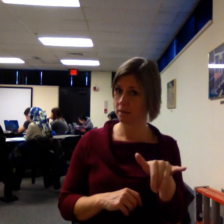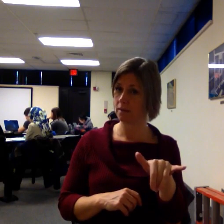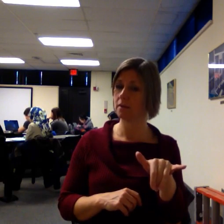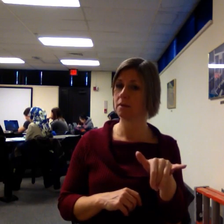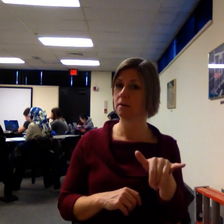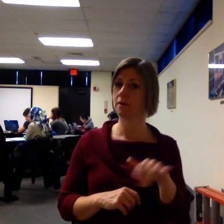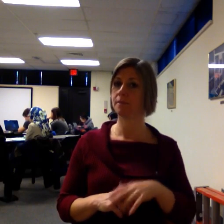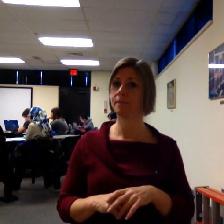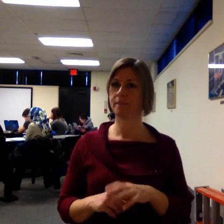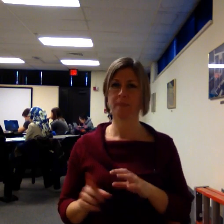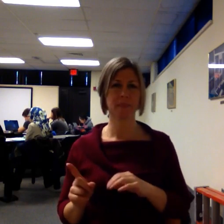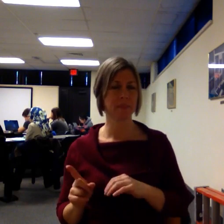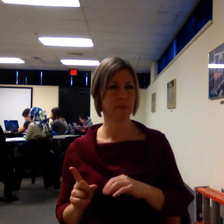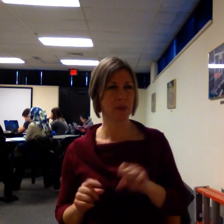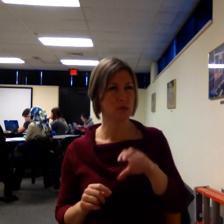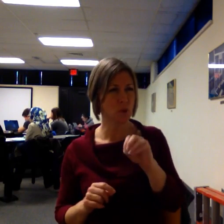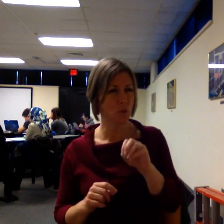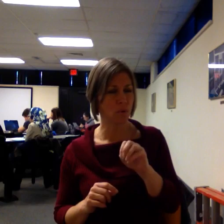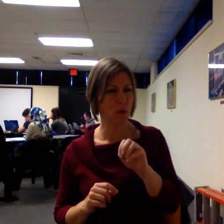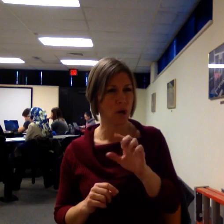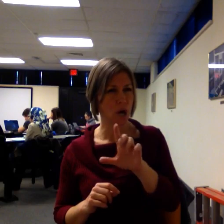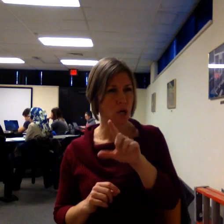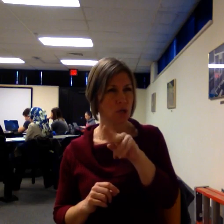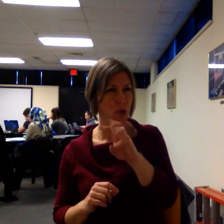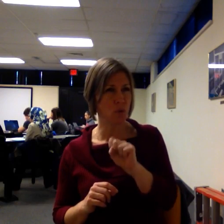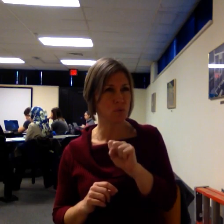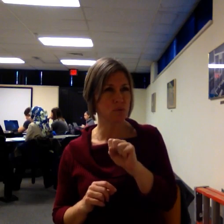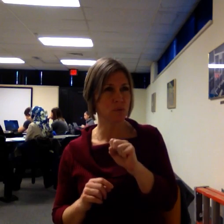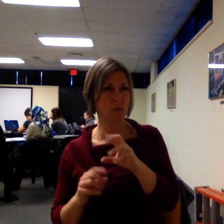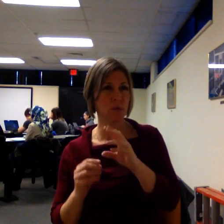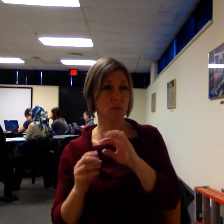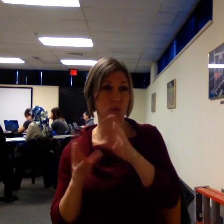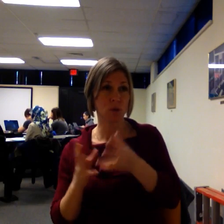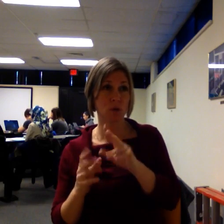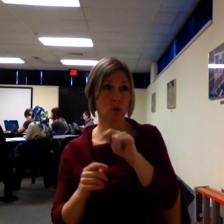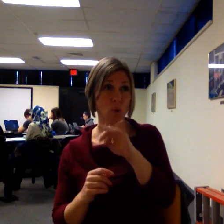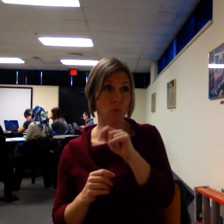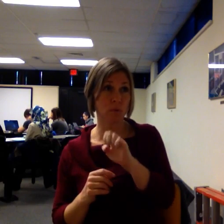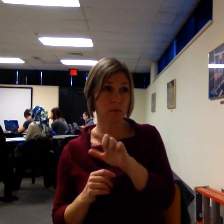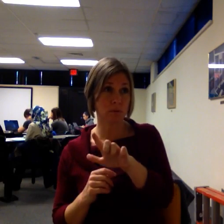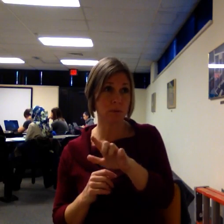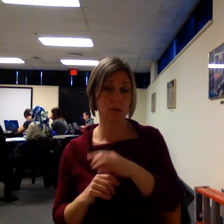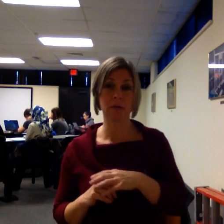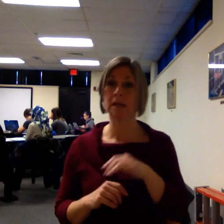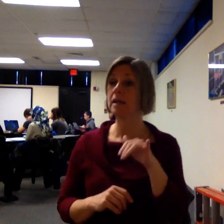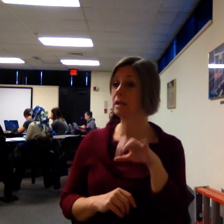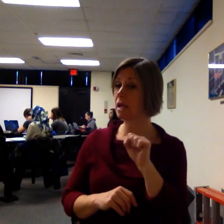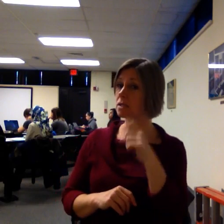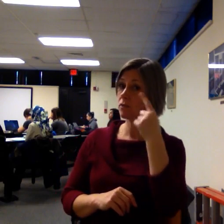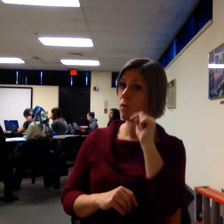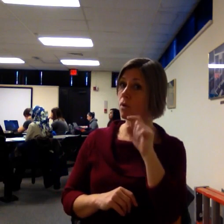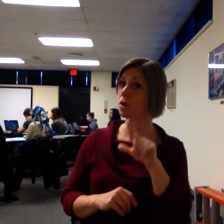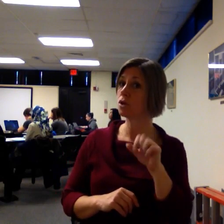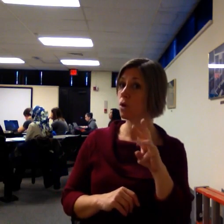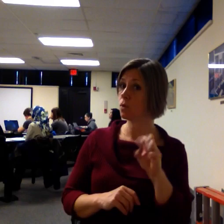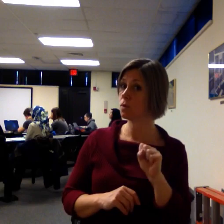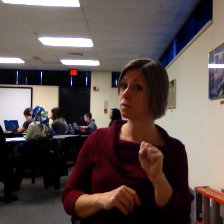So for Lowe's, we do use the total shareholders equity. Yes, for Lowe's, you would use the total shareholders' equity for number